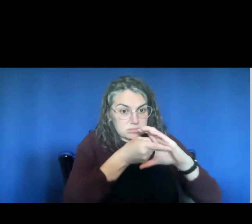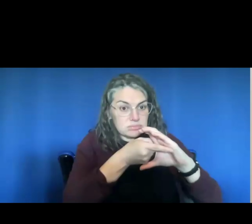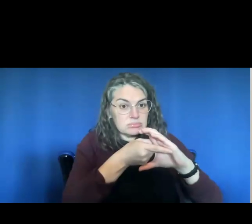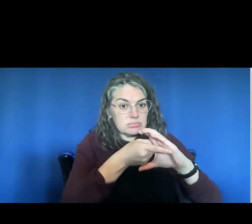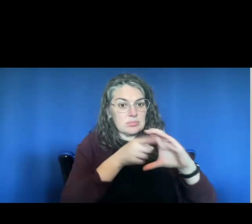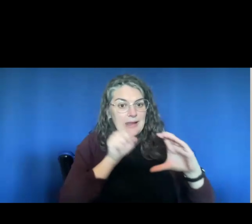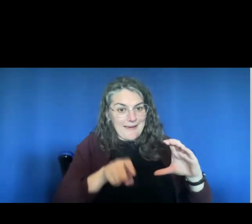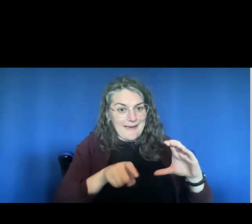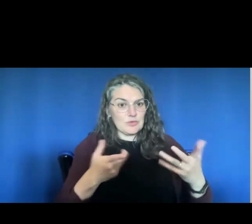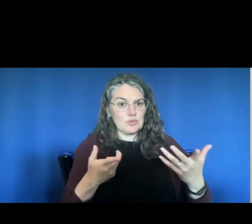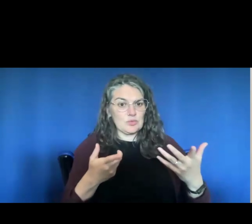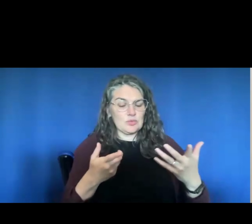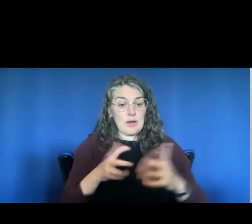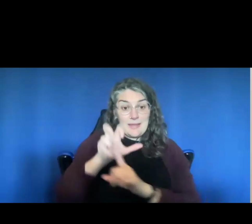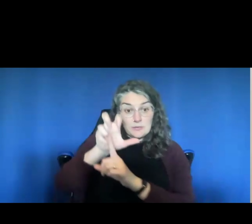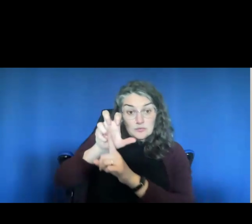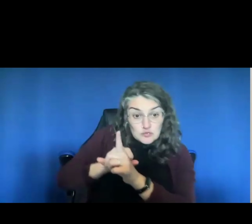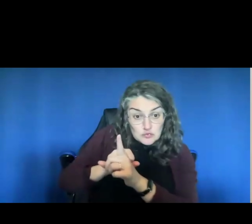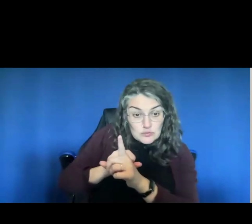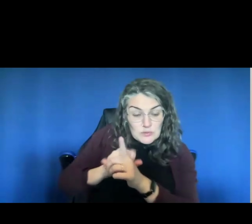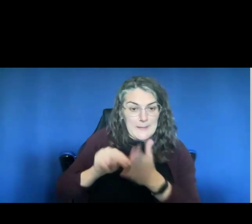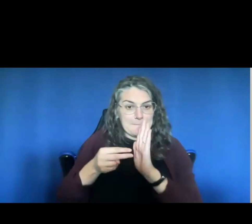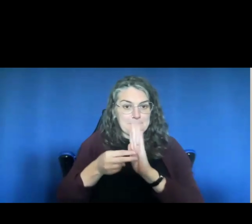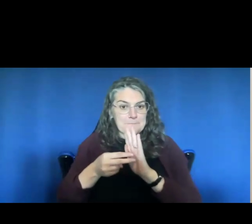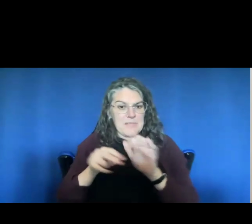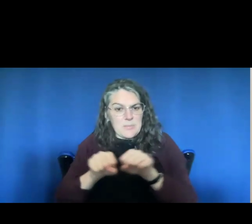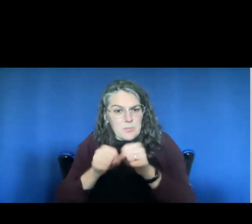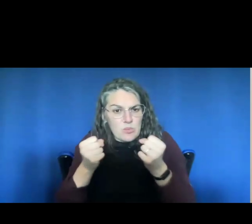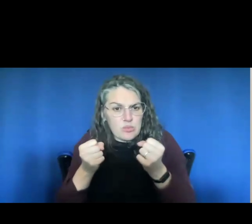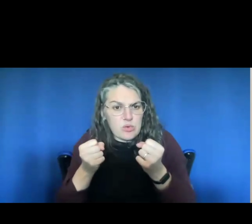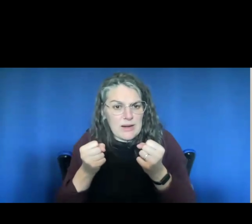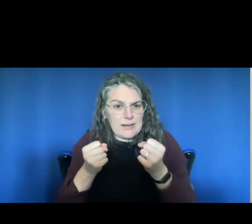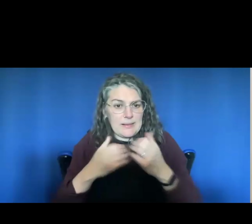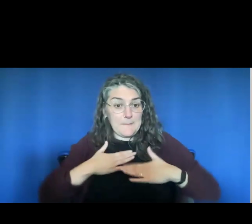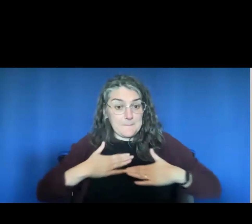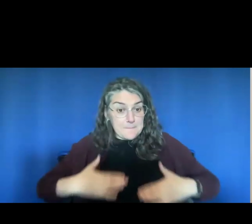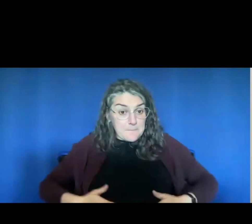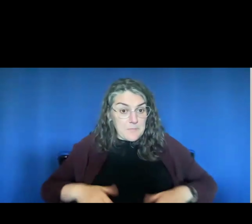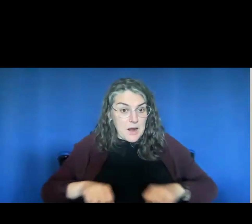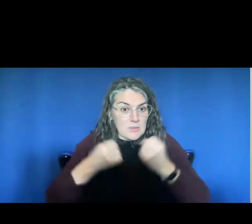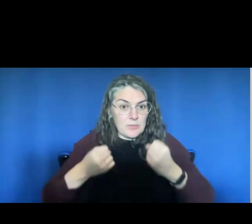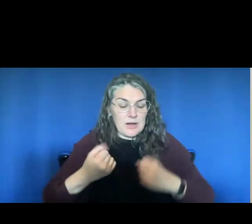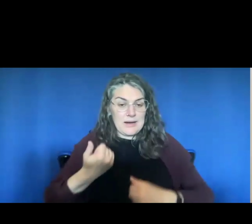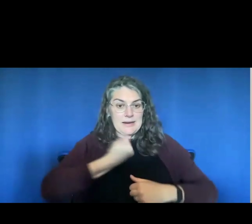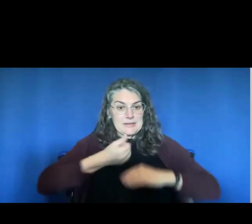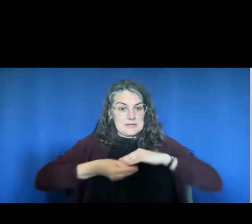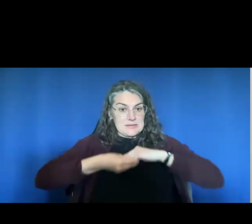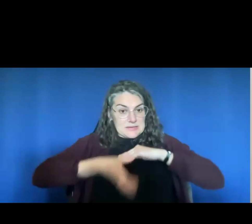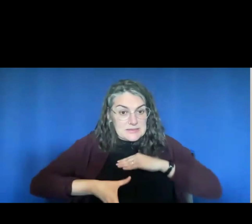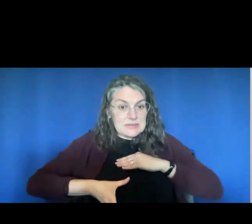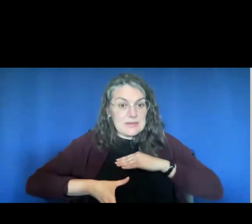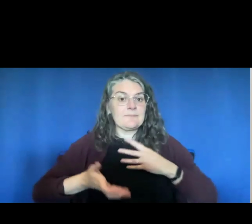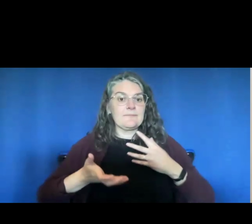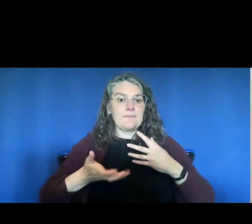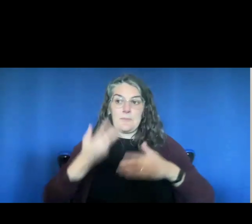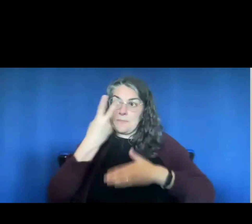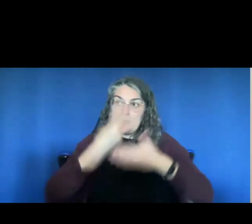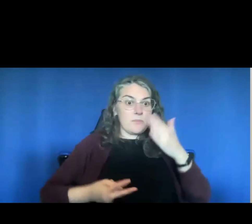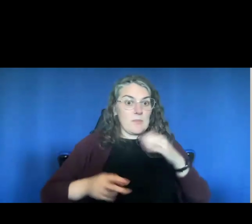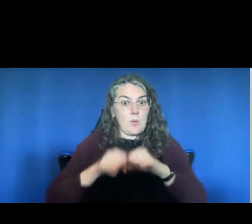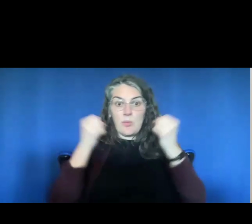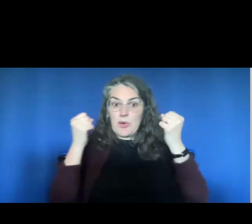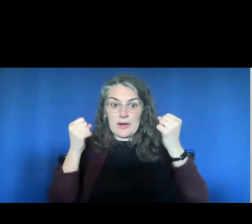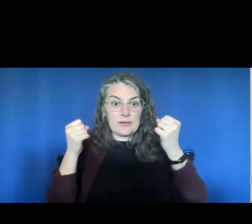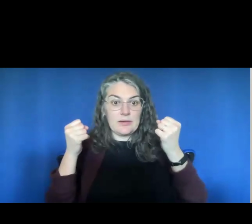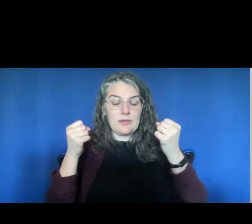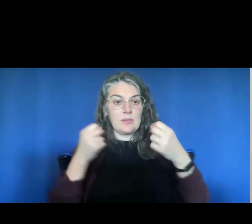spaces. Rape resulted in a breaking, perhaps of body, perhaps of self, perhaps both. But the